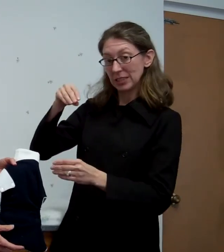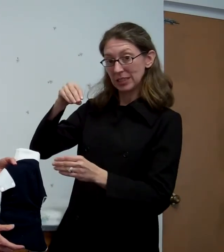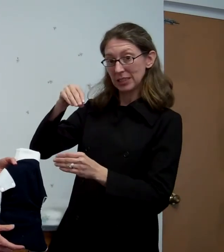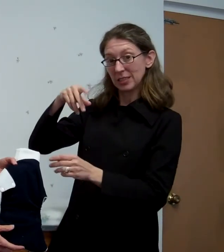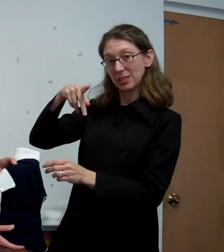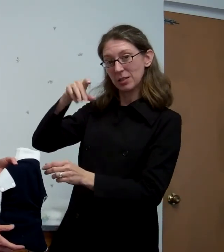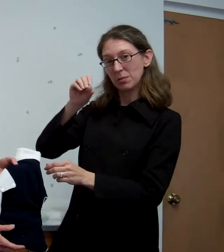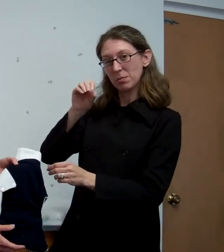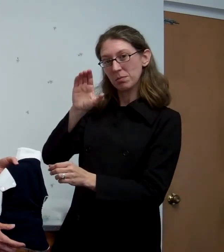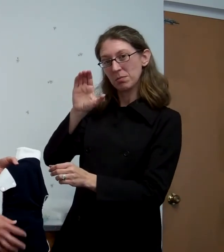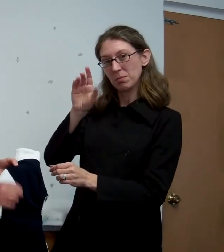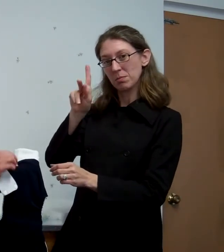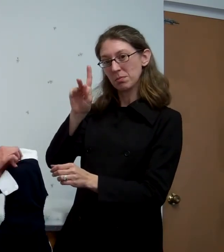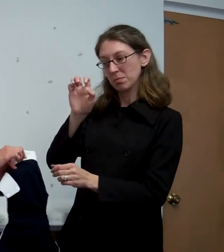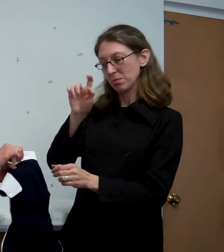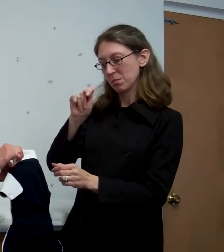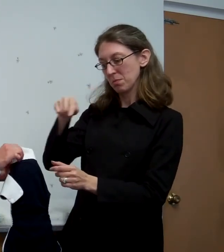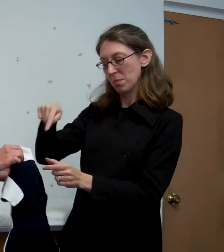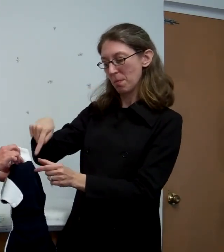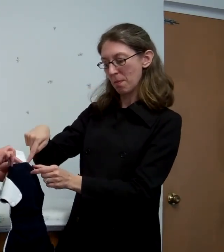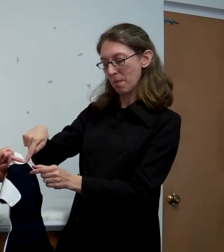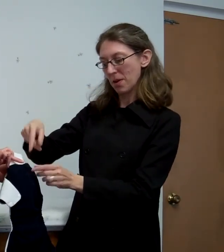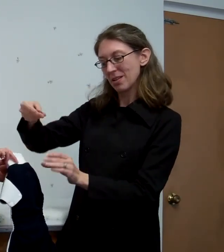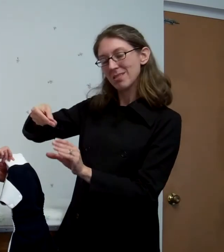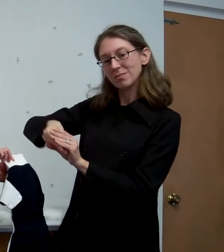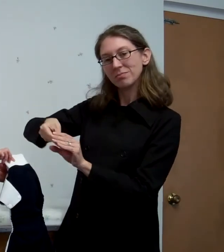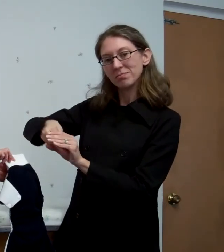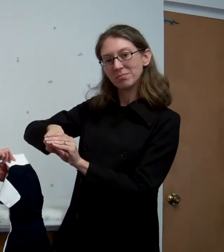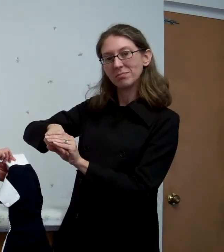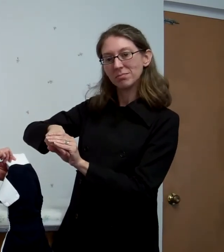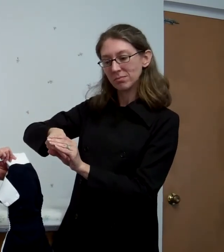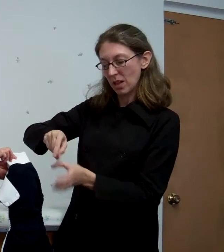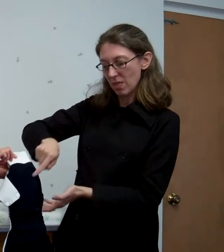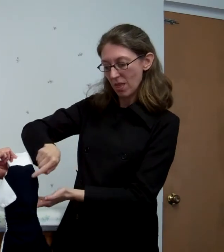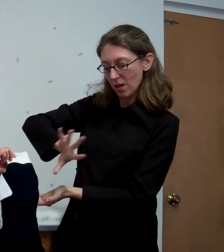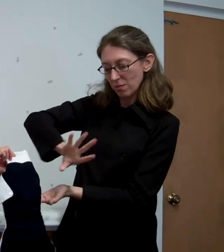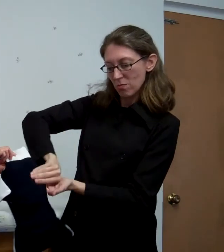and a pocket for the absorbent layer.